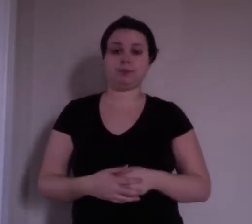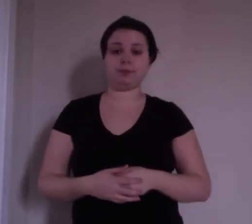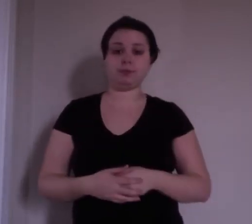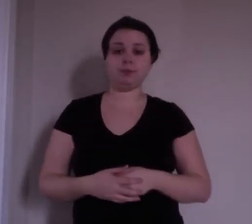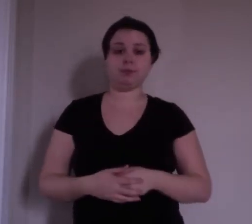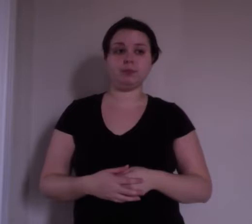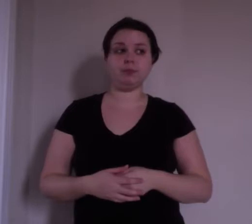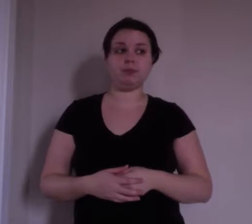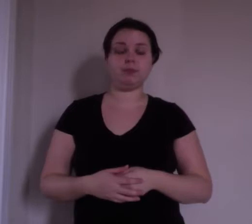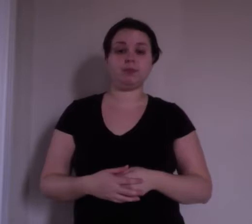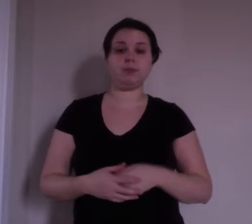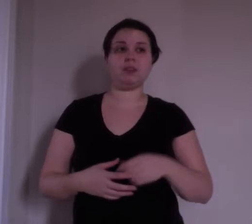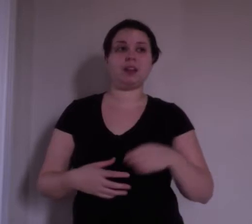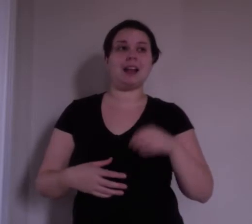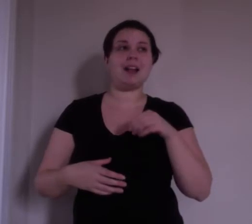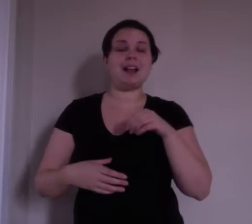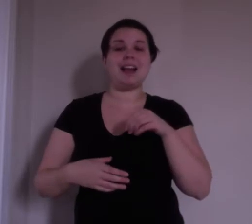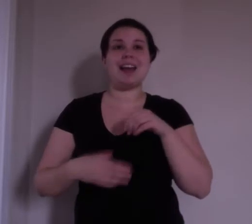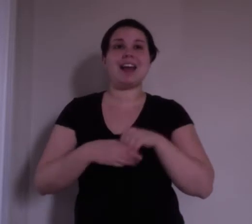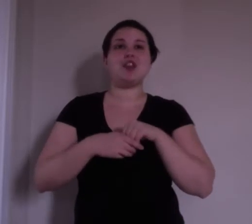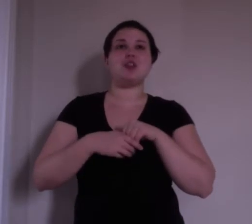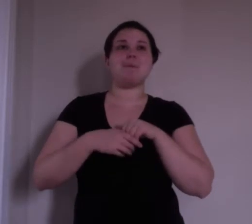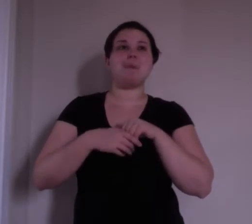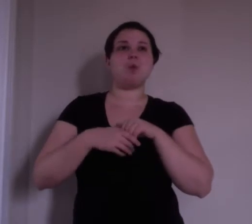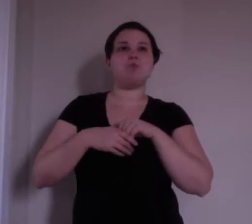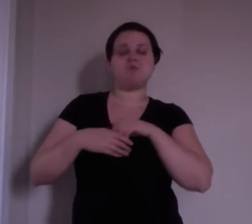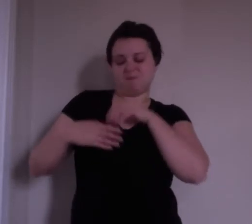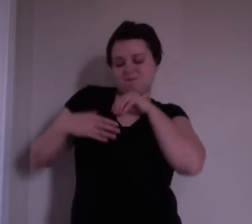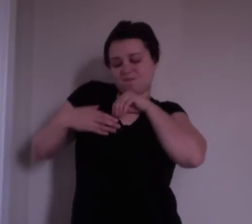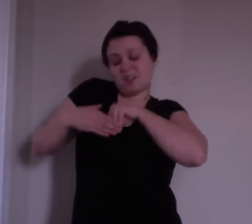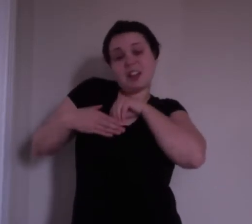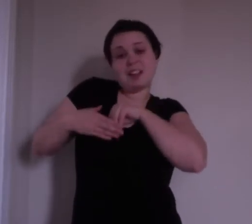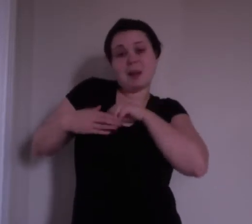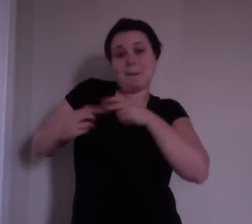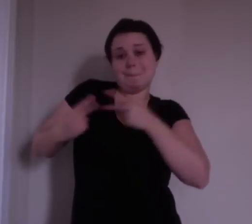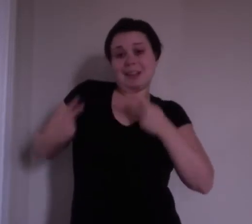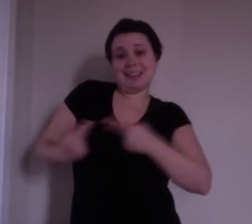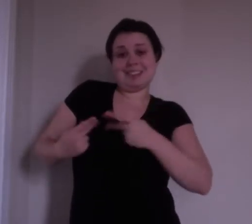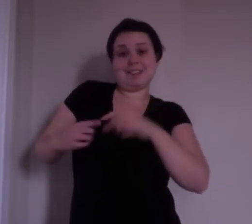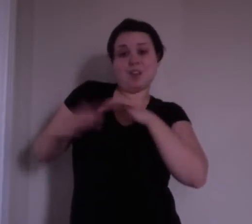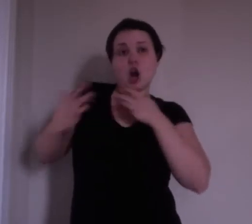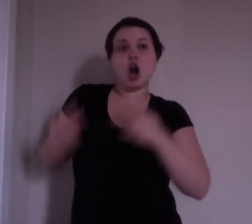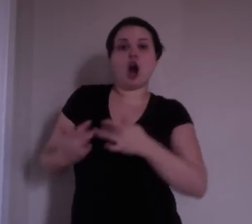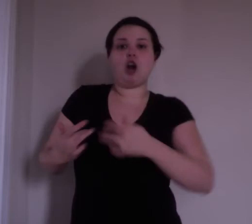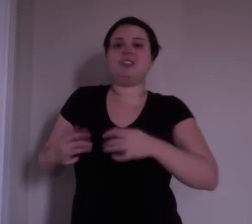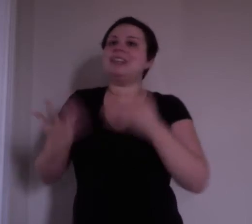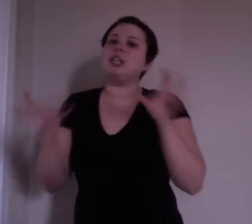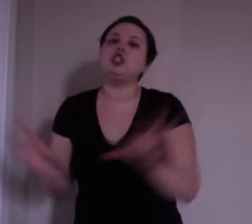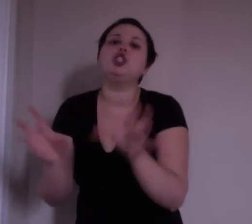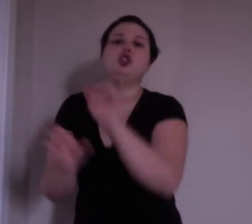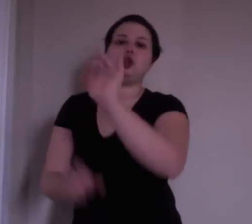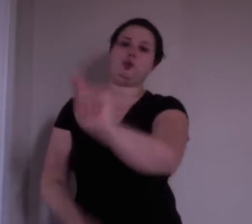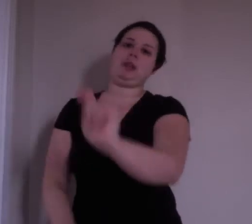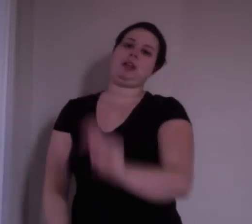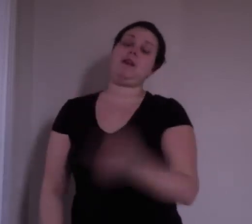in the most sacred places of our hearts and acting on it. For me, giving these